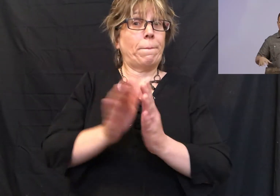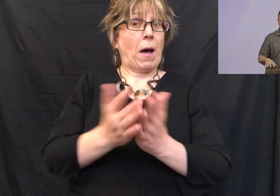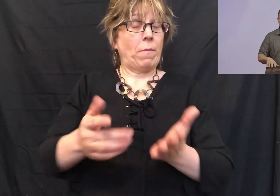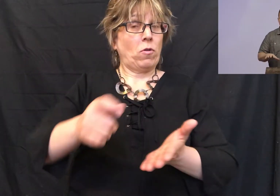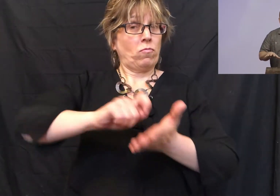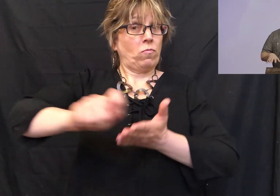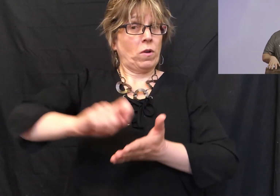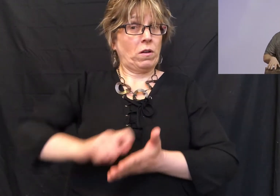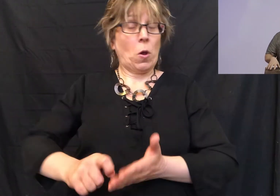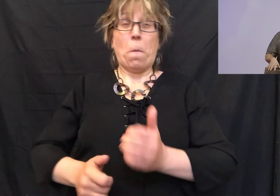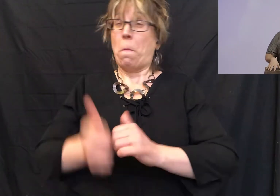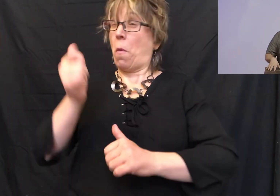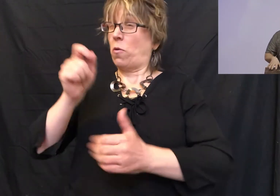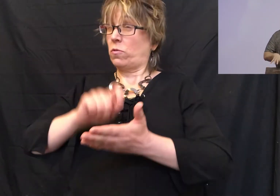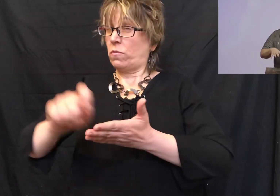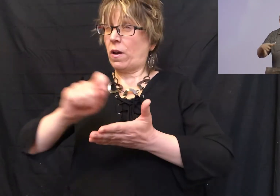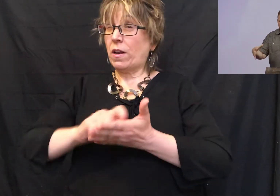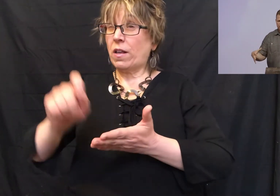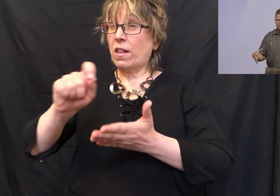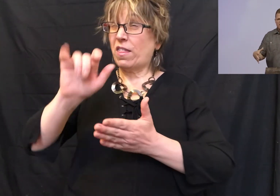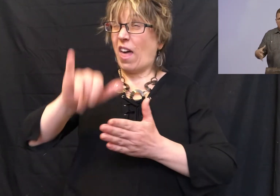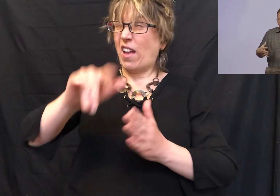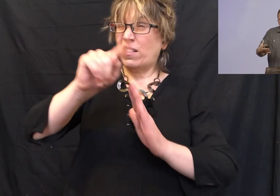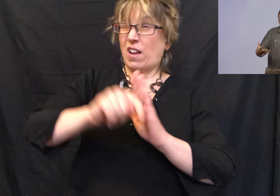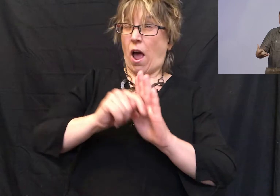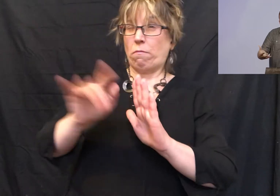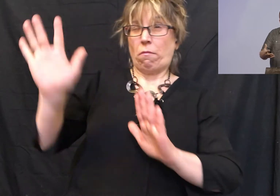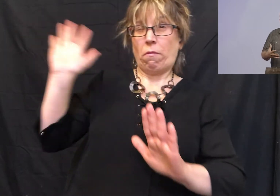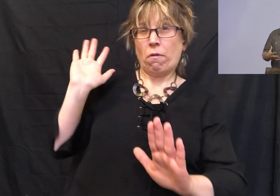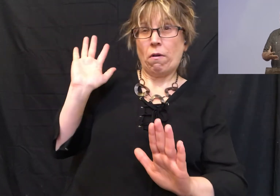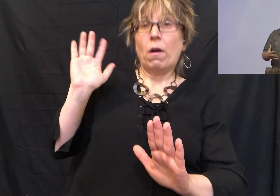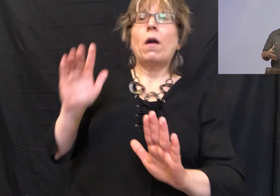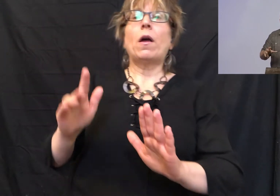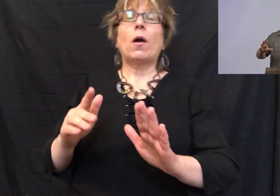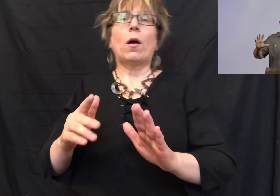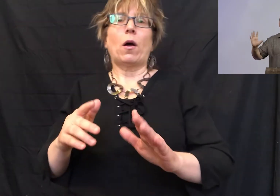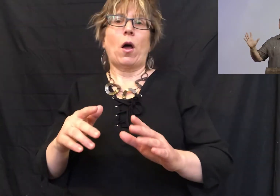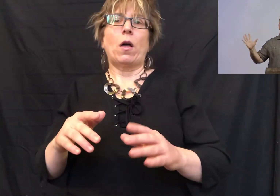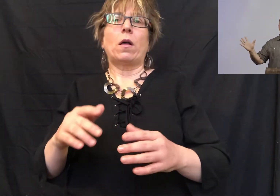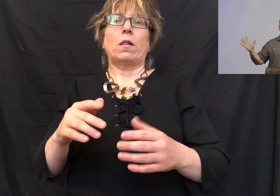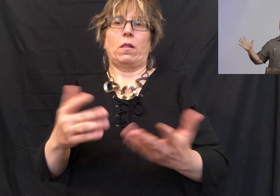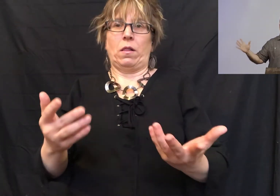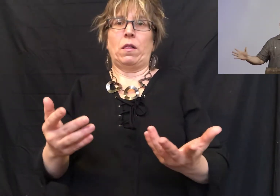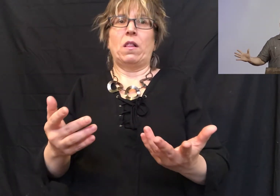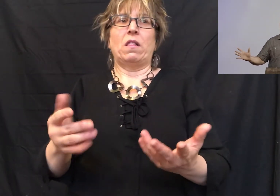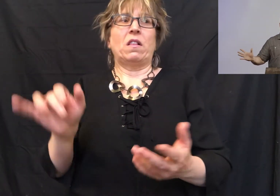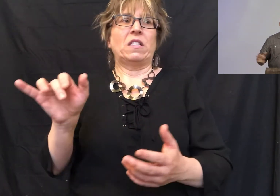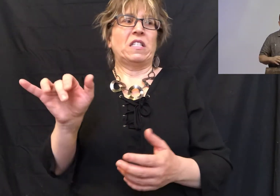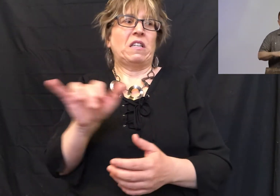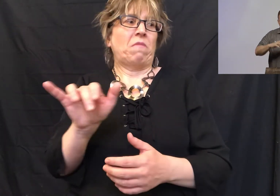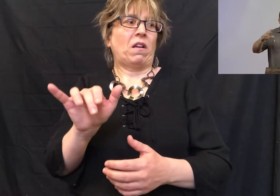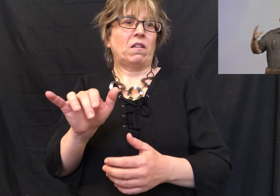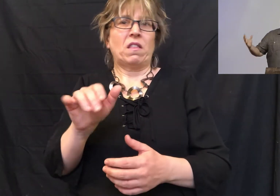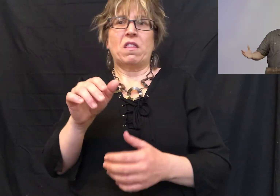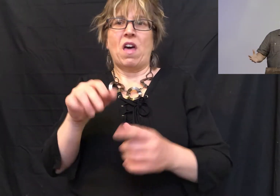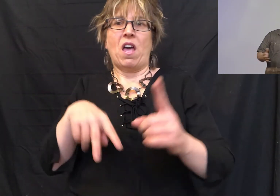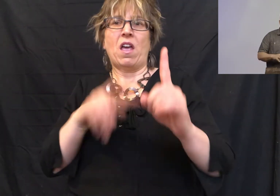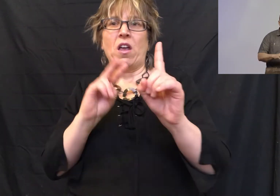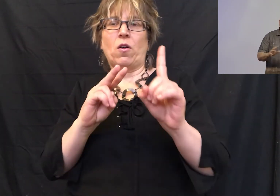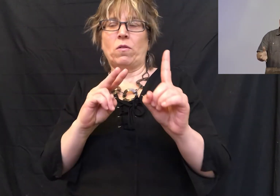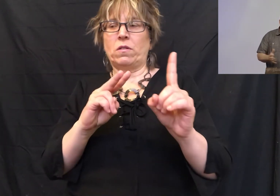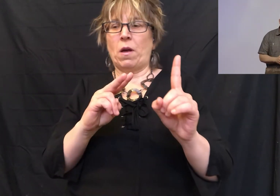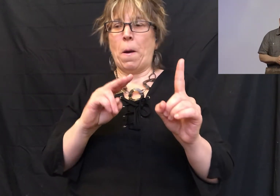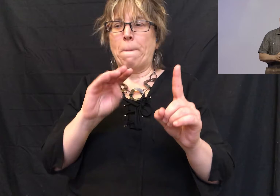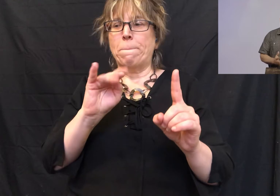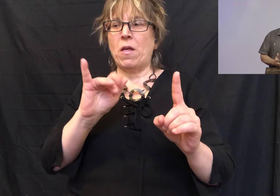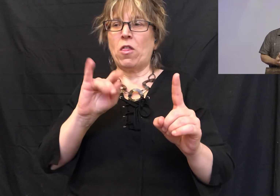of time it was written, most writings from that time period presented their heroes in almost mythological light, in perfection. They